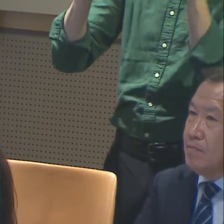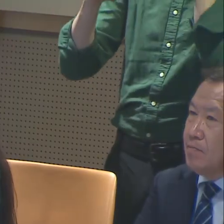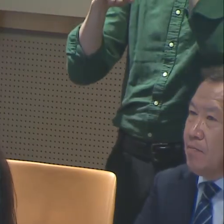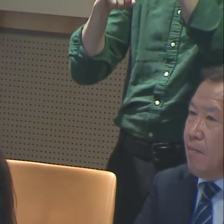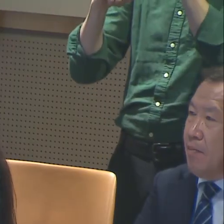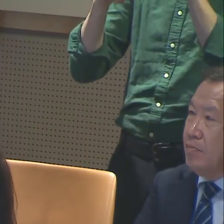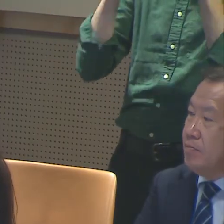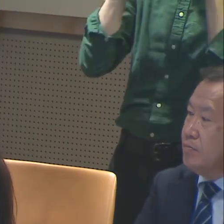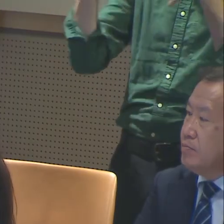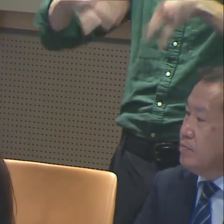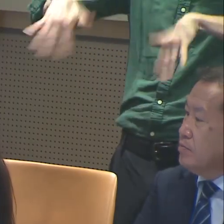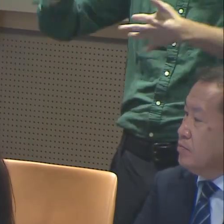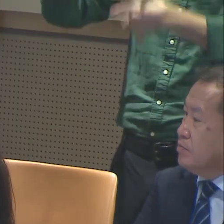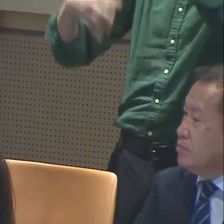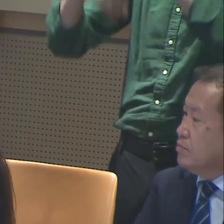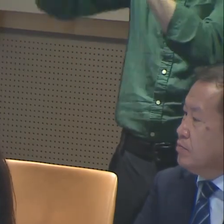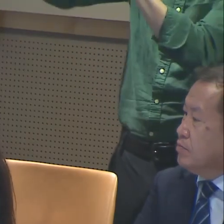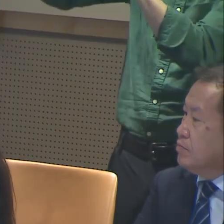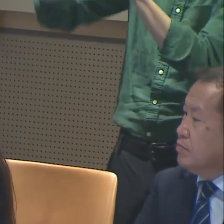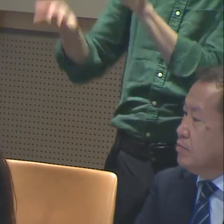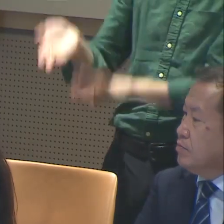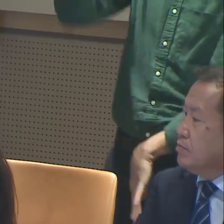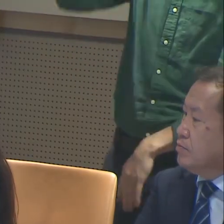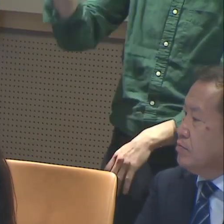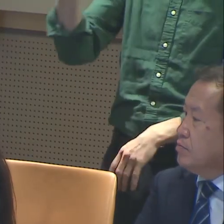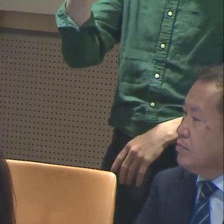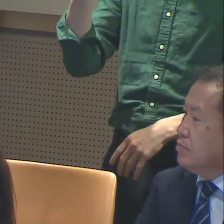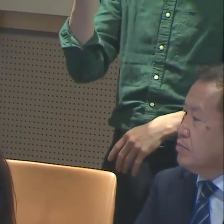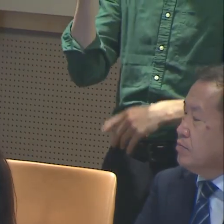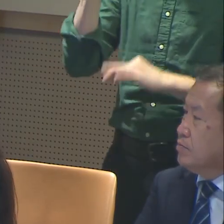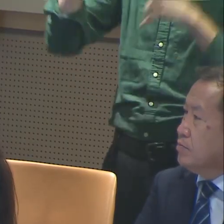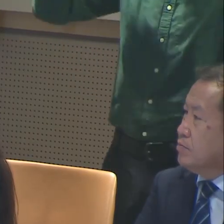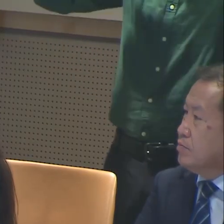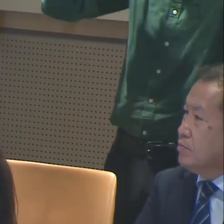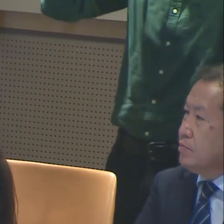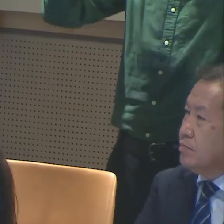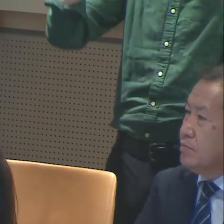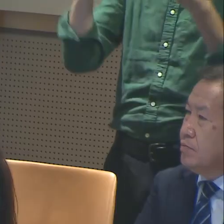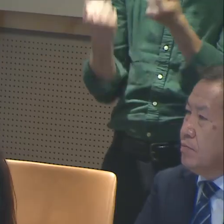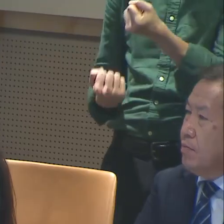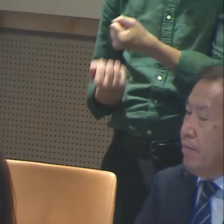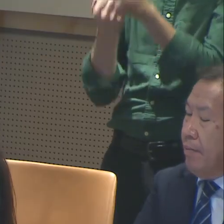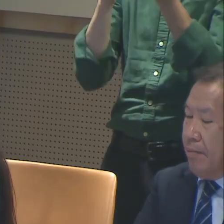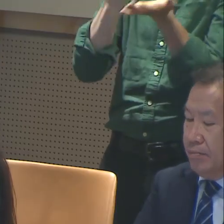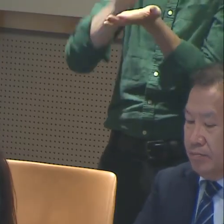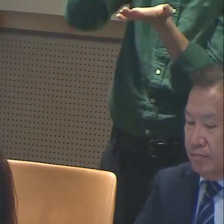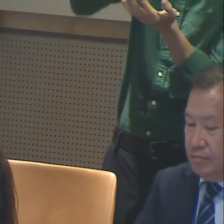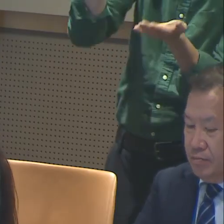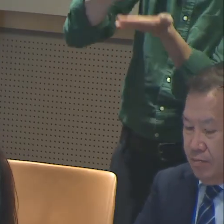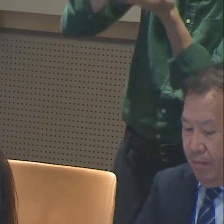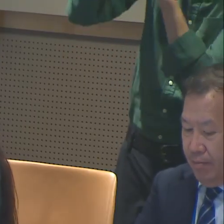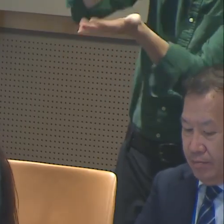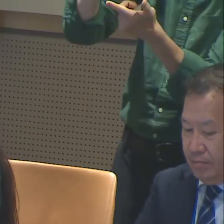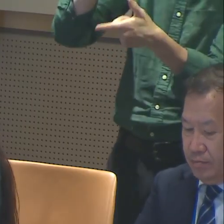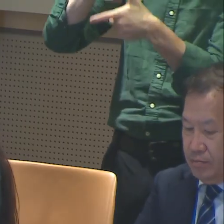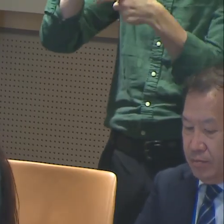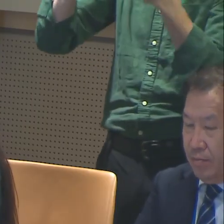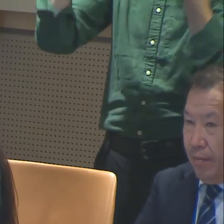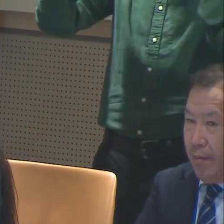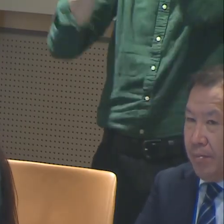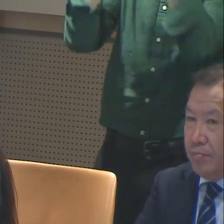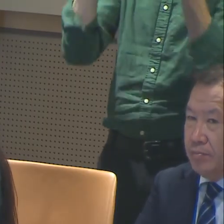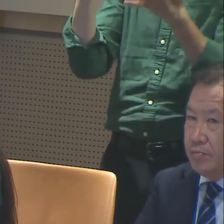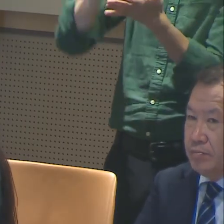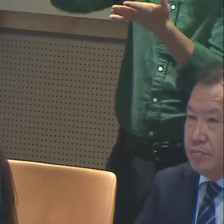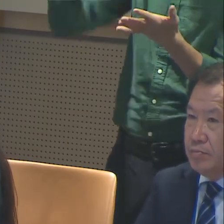results in Uganda were really encouraging. Participants saw increases in income, consumption and savings, alongside improved access